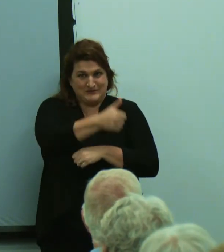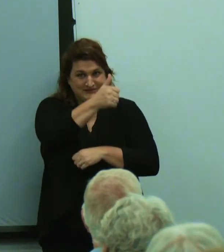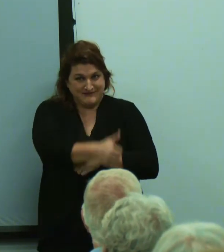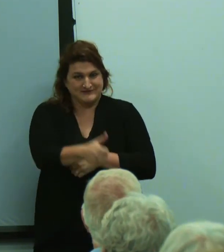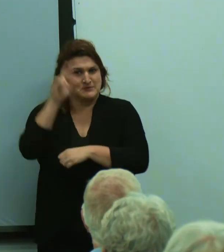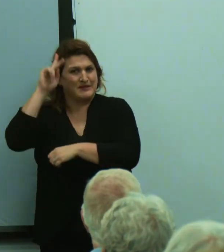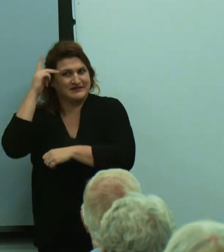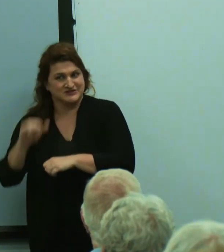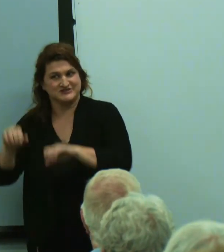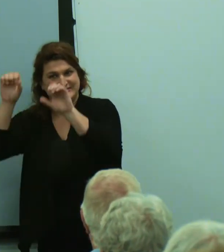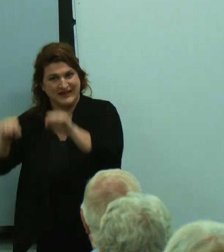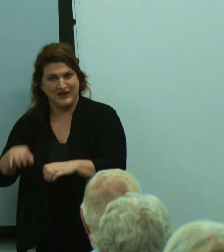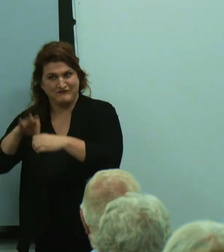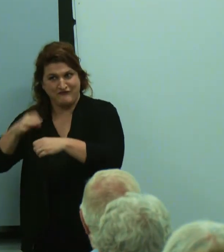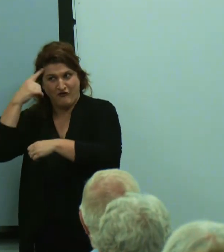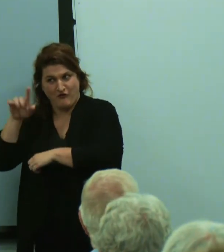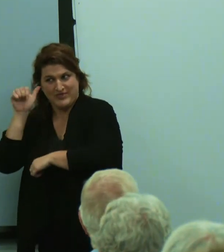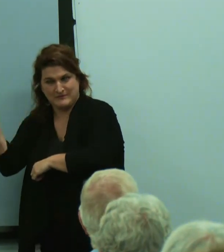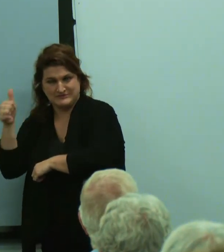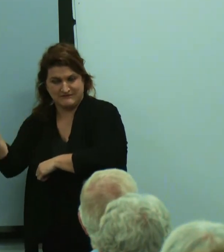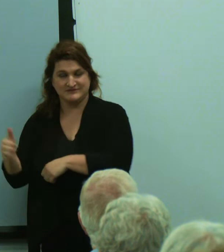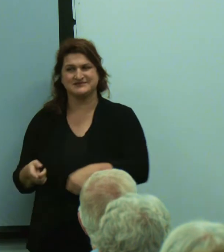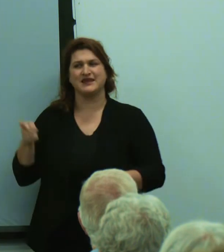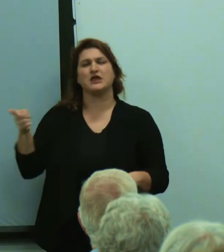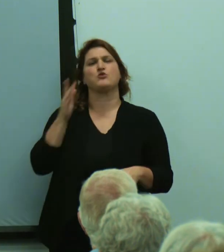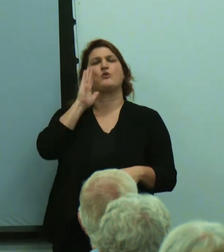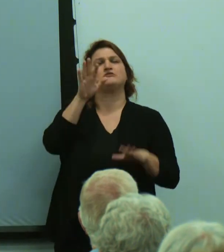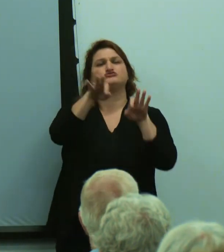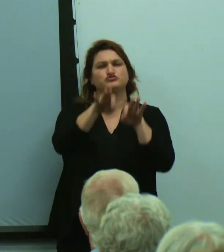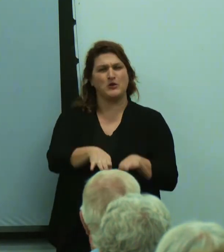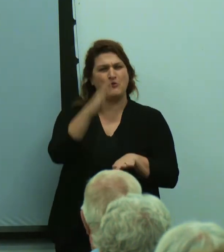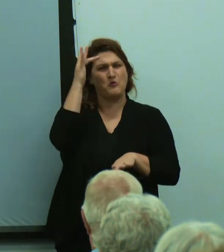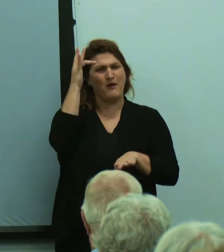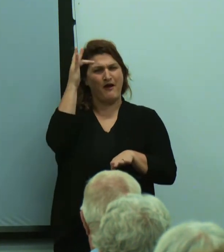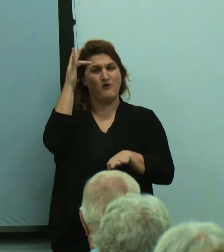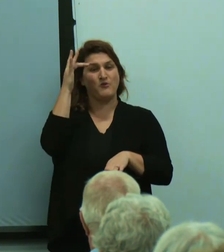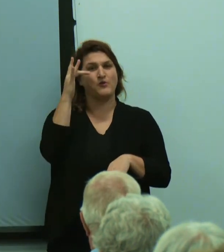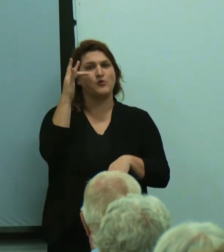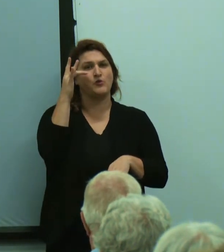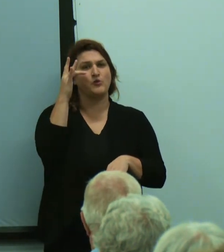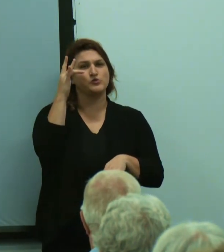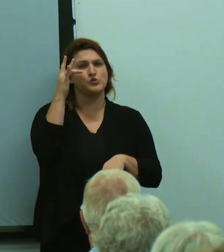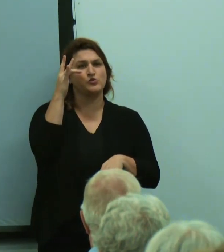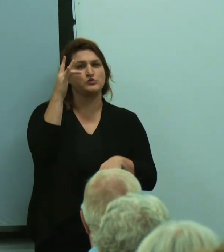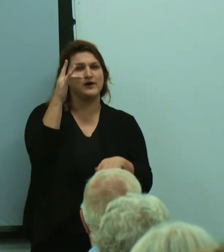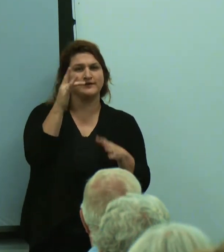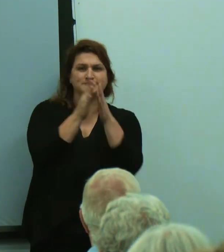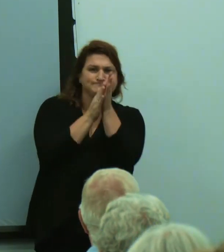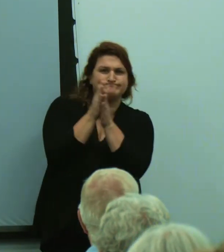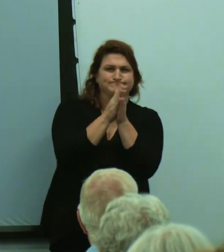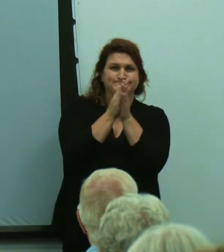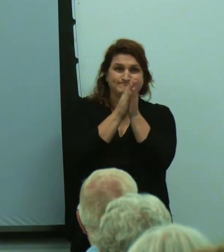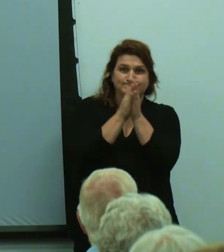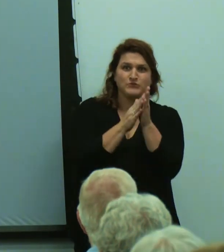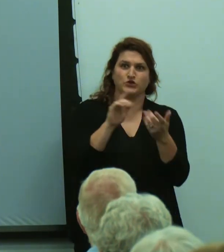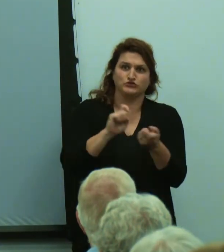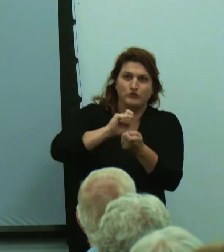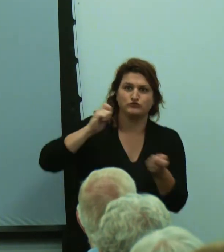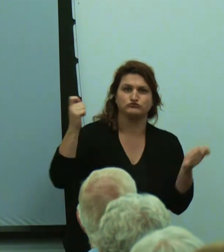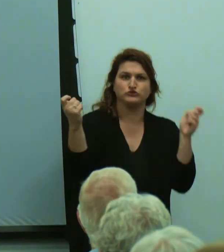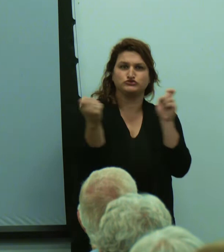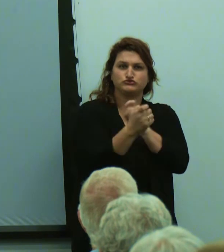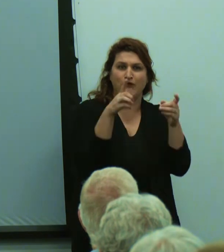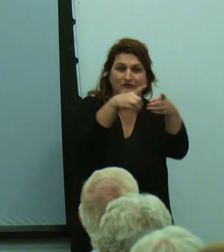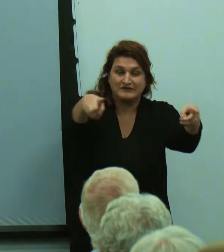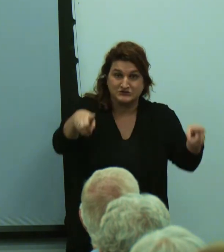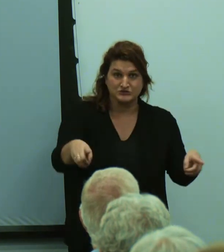describe why he thinks the attempts at reform of the redistricting process in Ohio were not successful and what could be done to fix